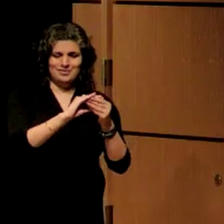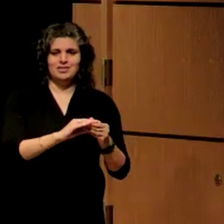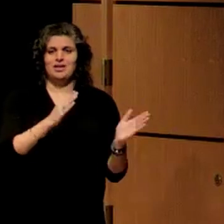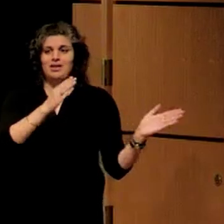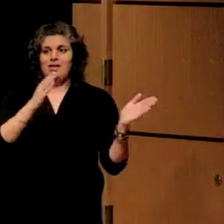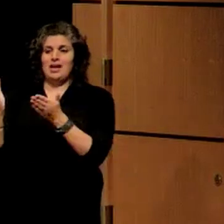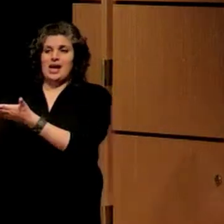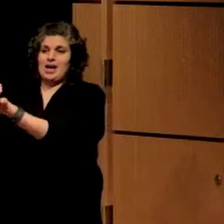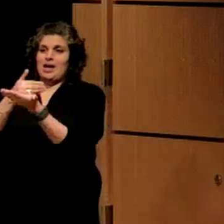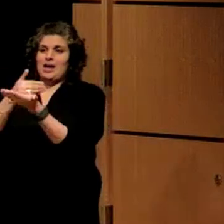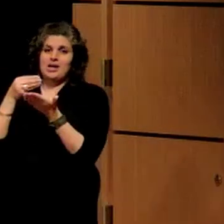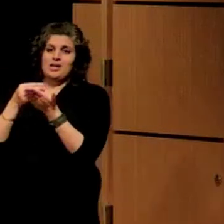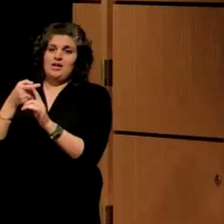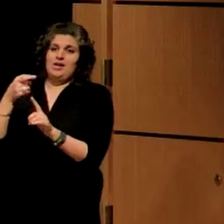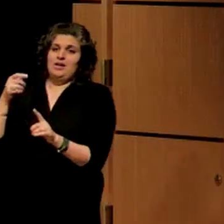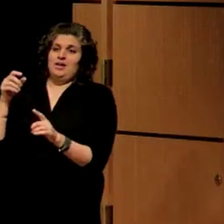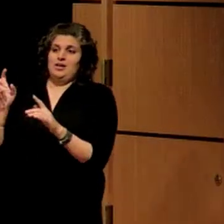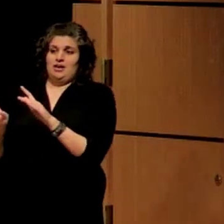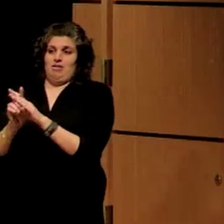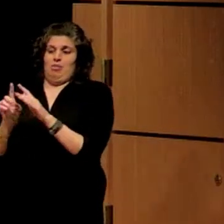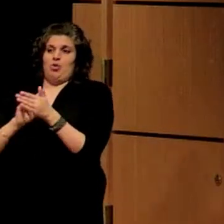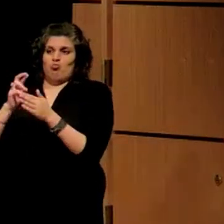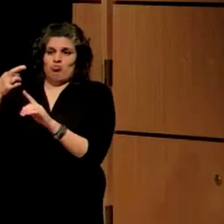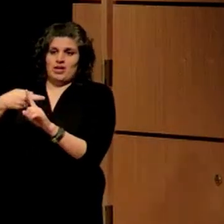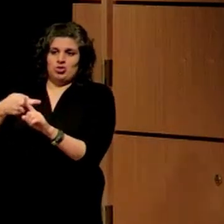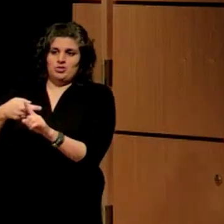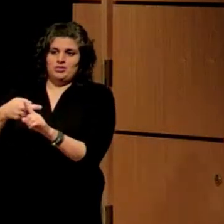earned revenue from the shop and event rentals